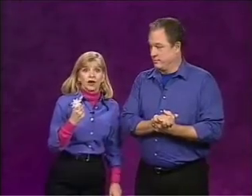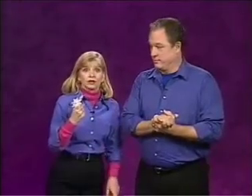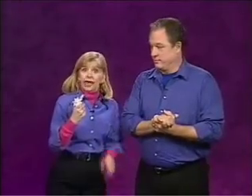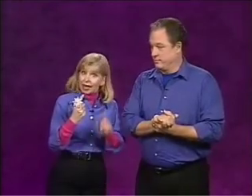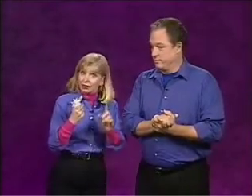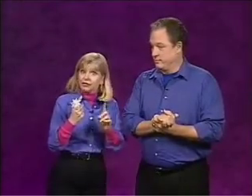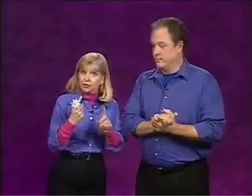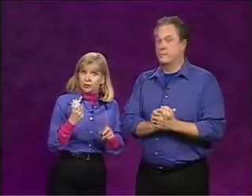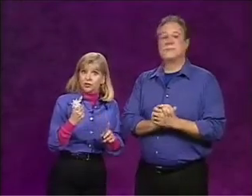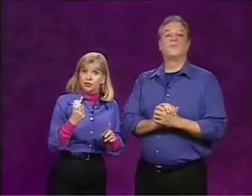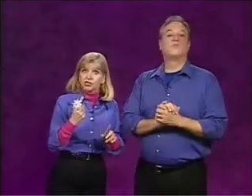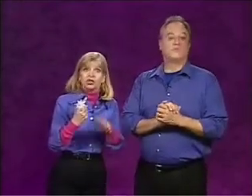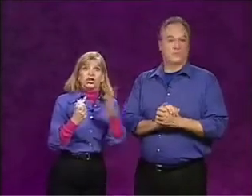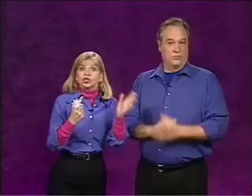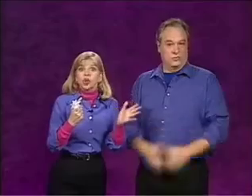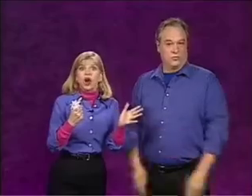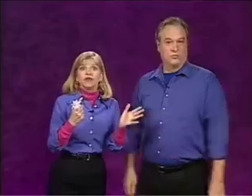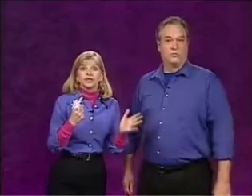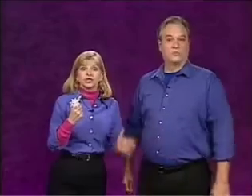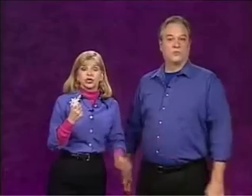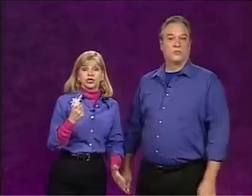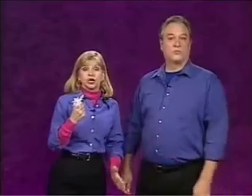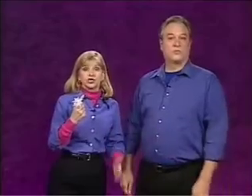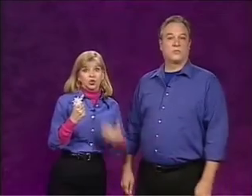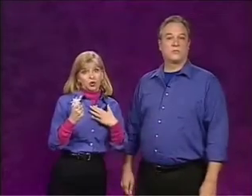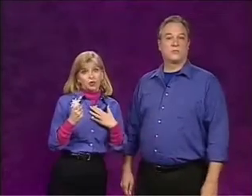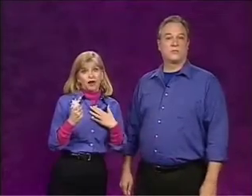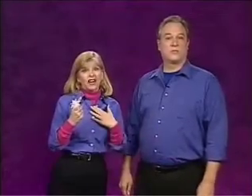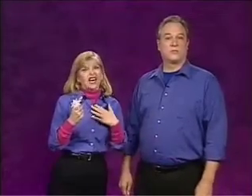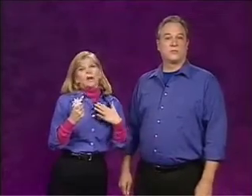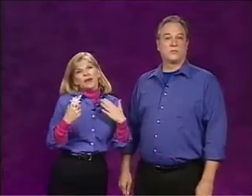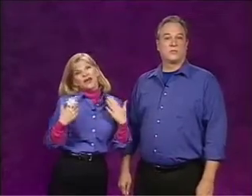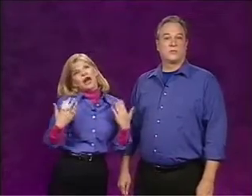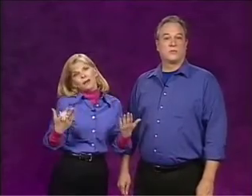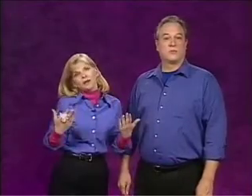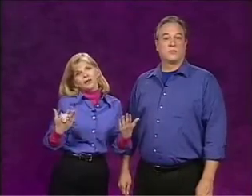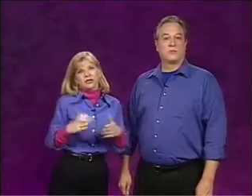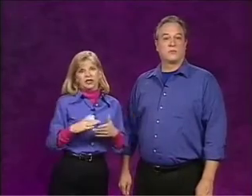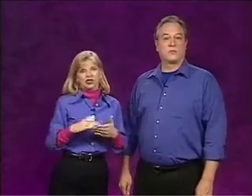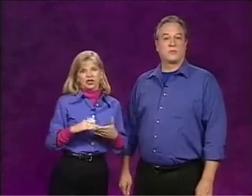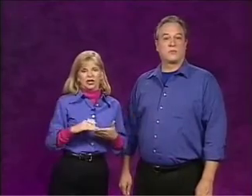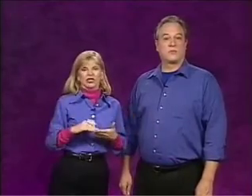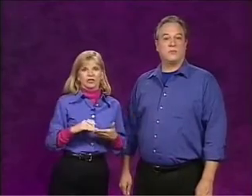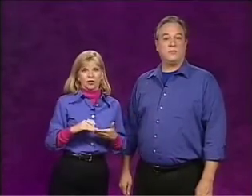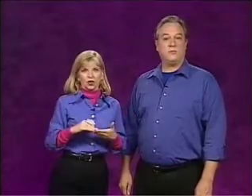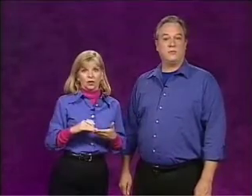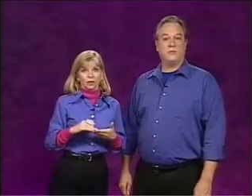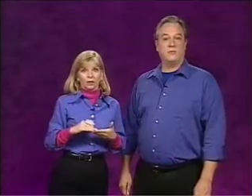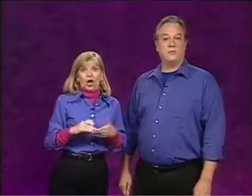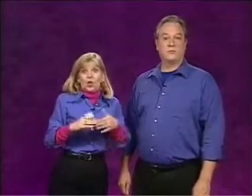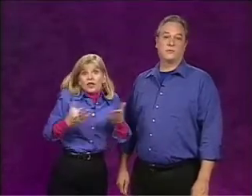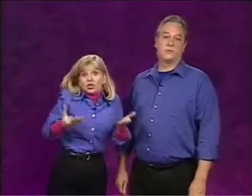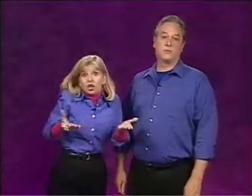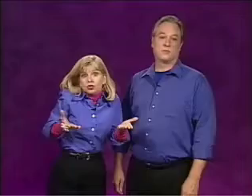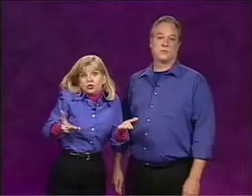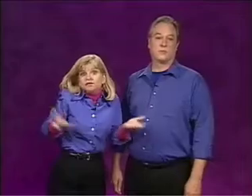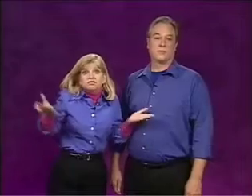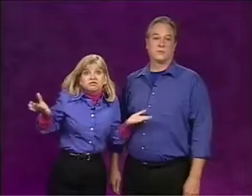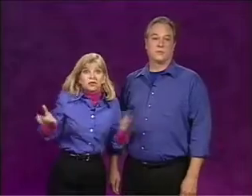backgrounds and experiences, so all of the associations we provide may not be the best associations for you. When they don't, you